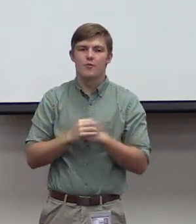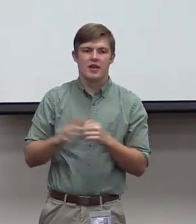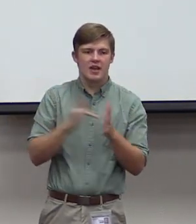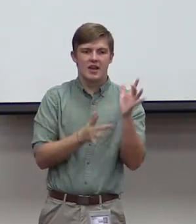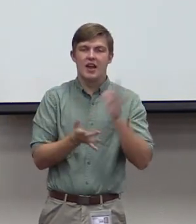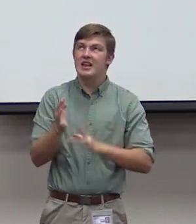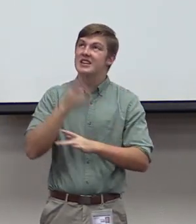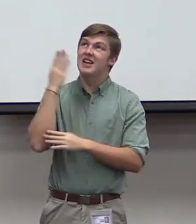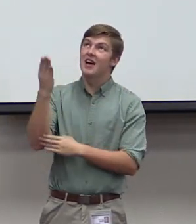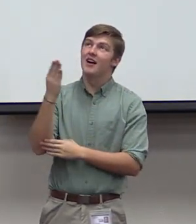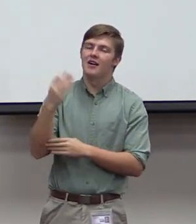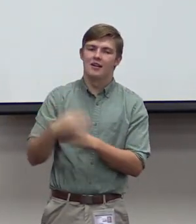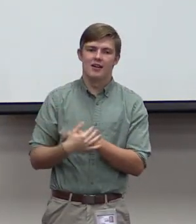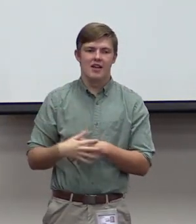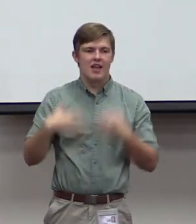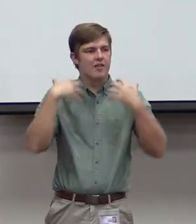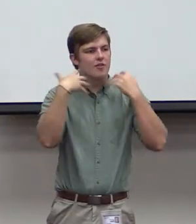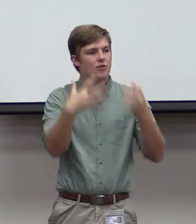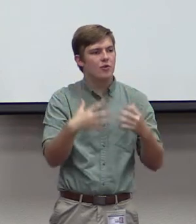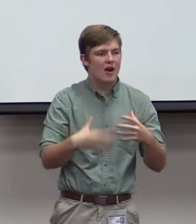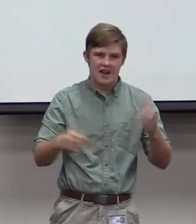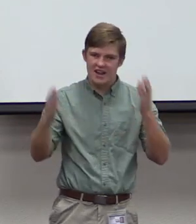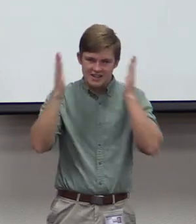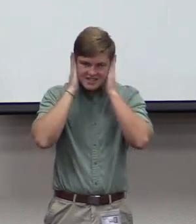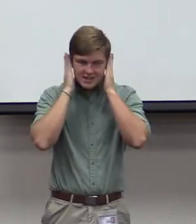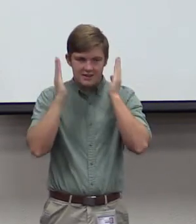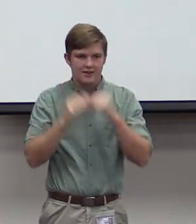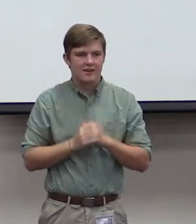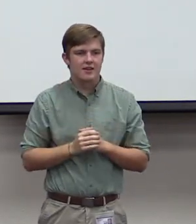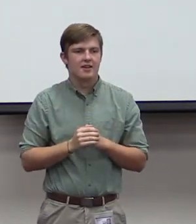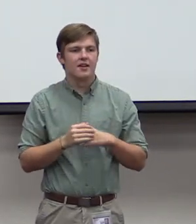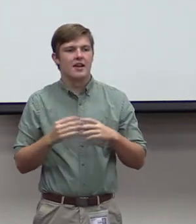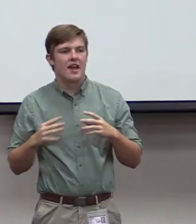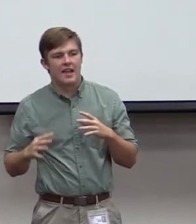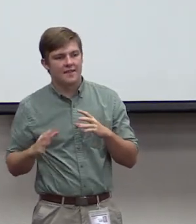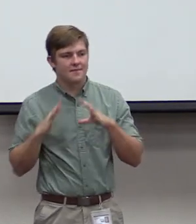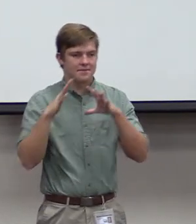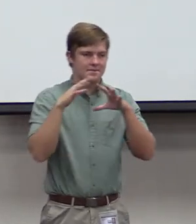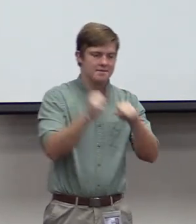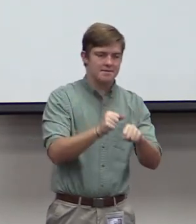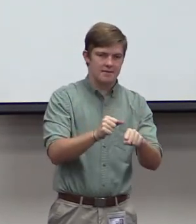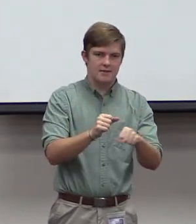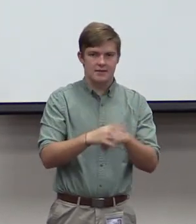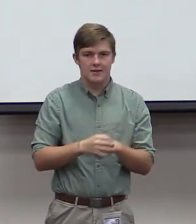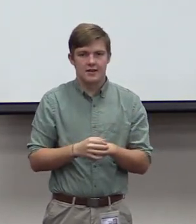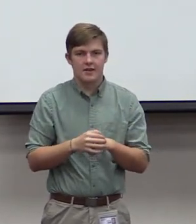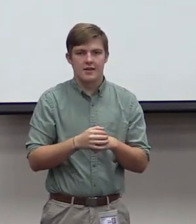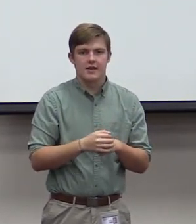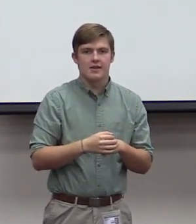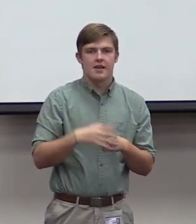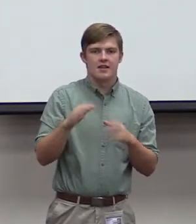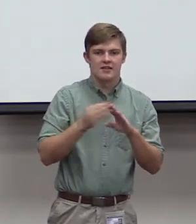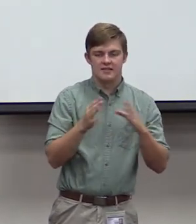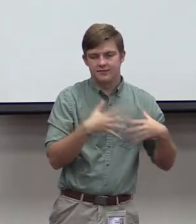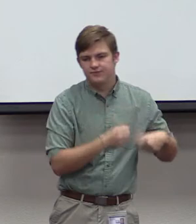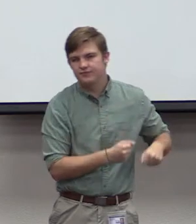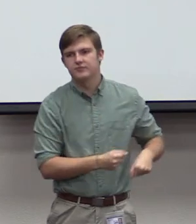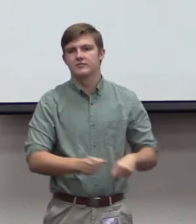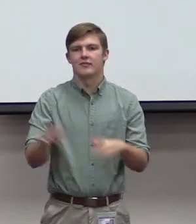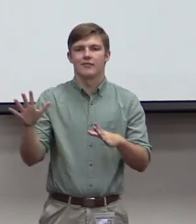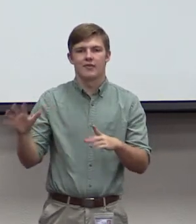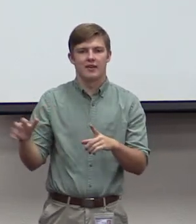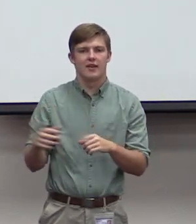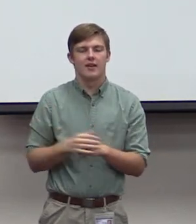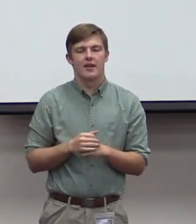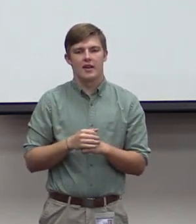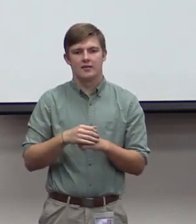they cried out with a loud voice and stopped their ears and rushed together at him. They cast him out of the city and stoned